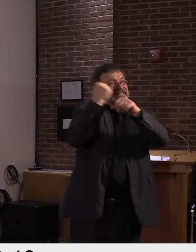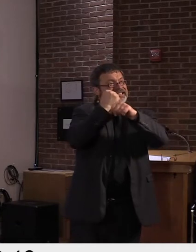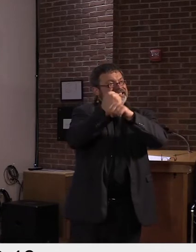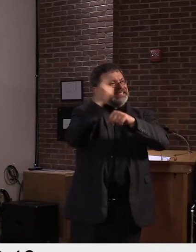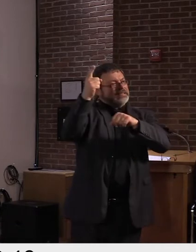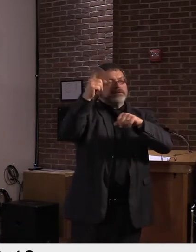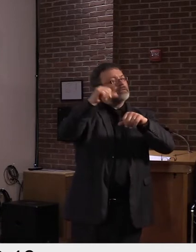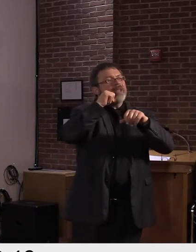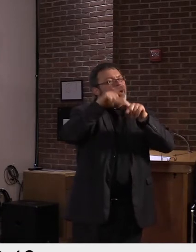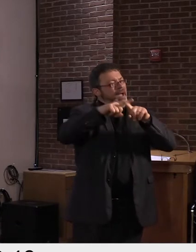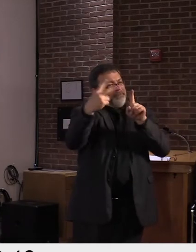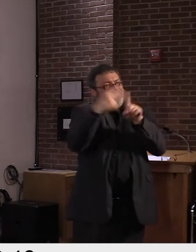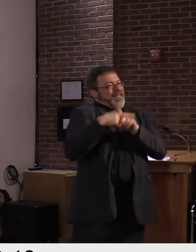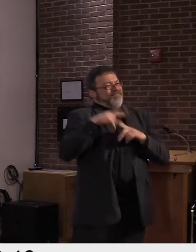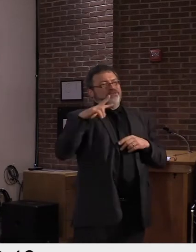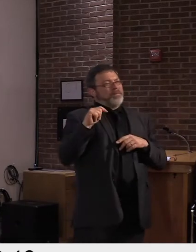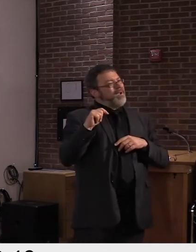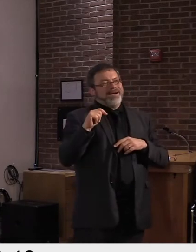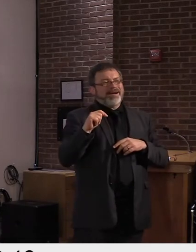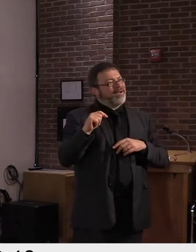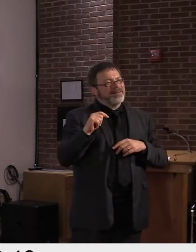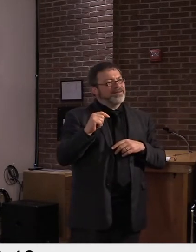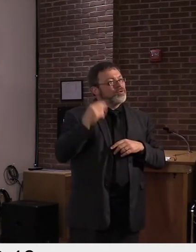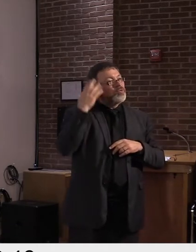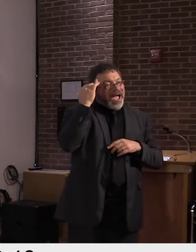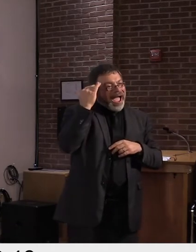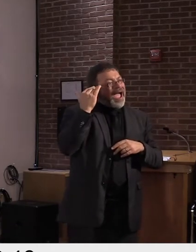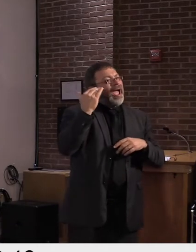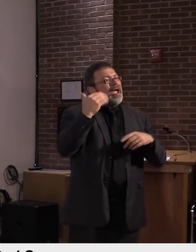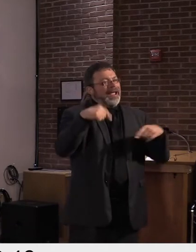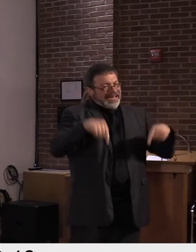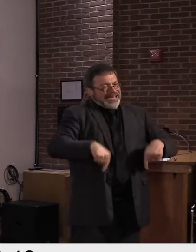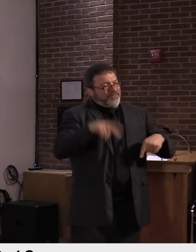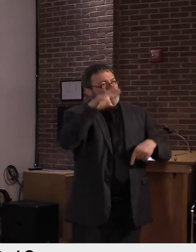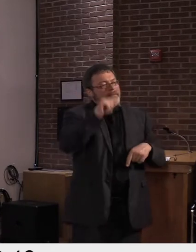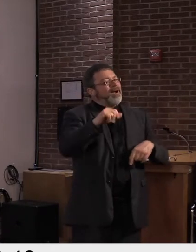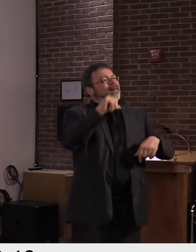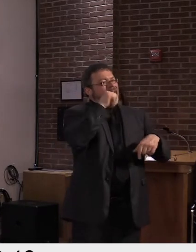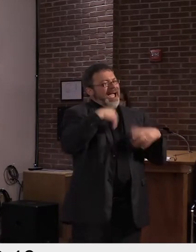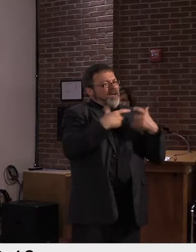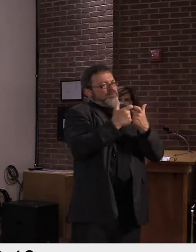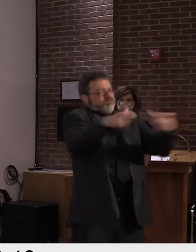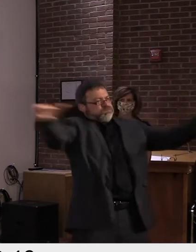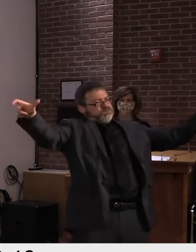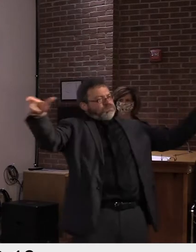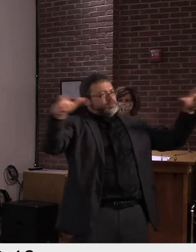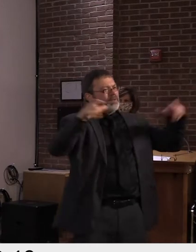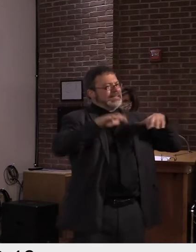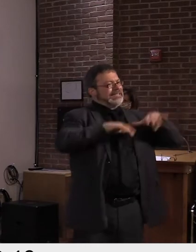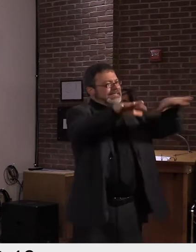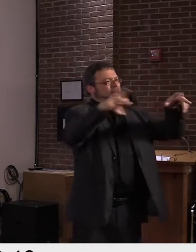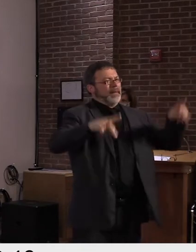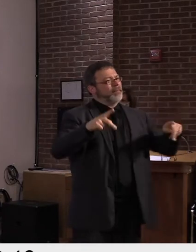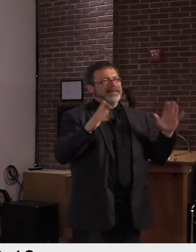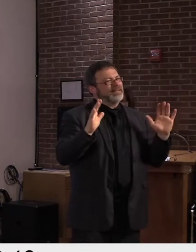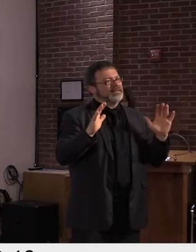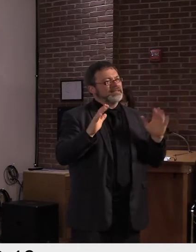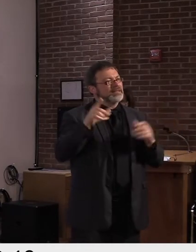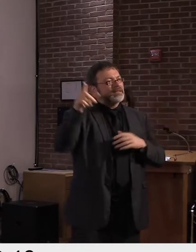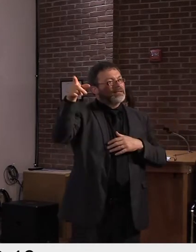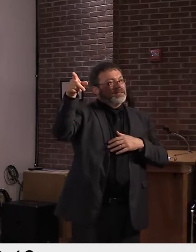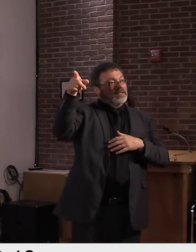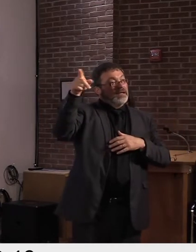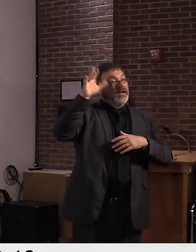they list us at, is 0.6 to 1.5. So I think you can see that that's such a